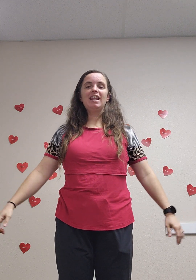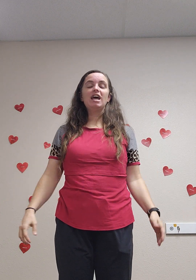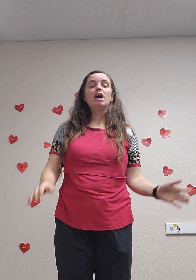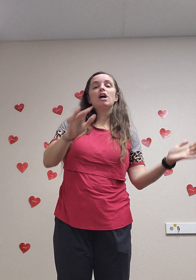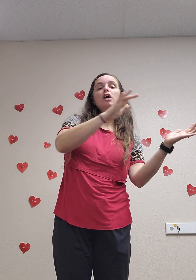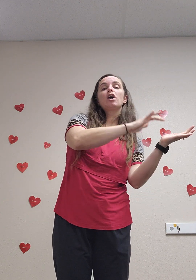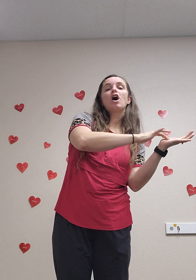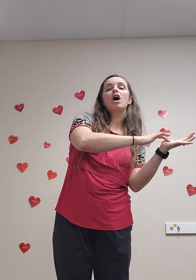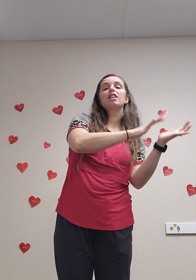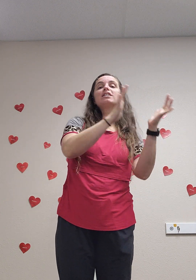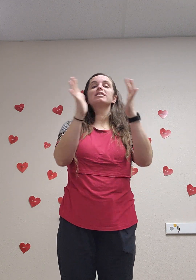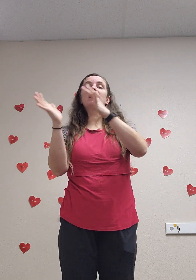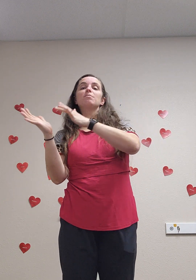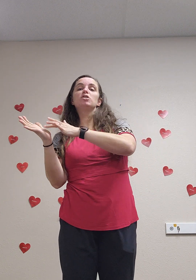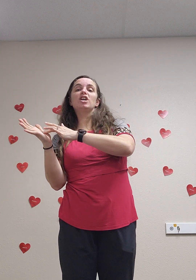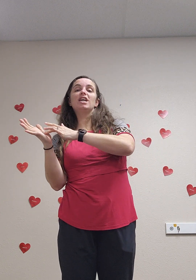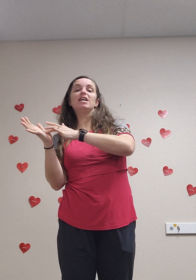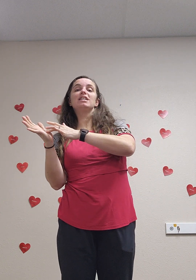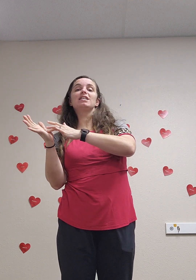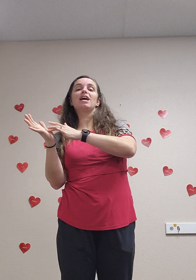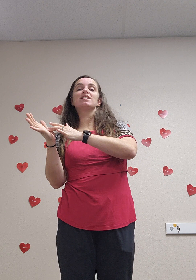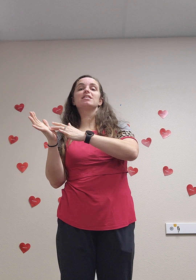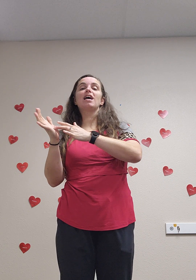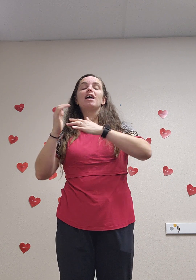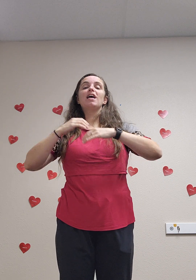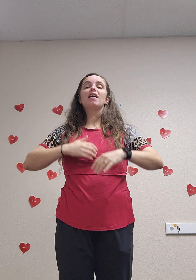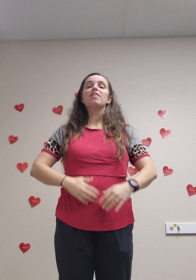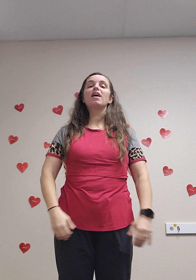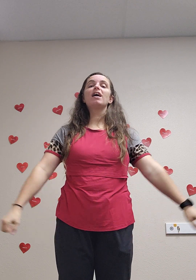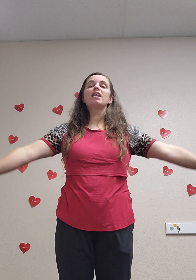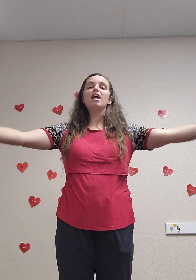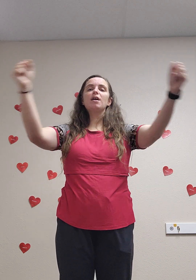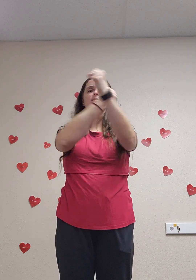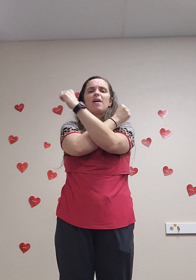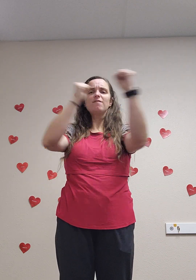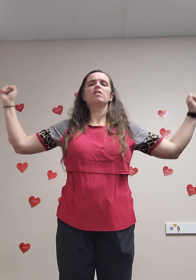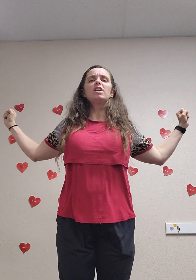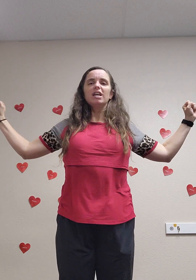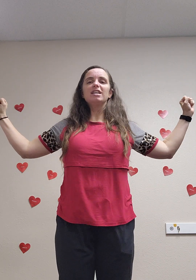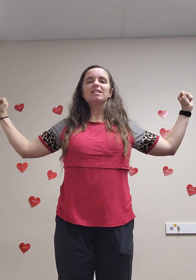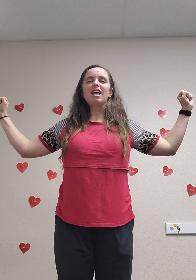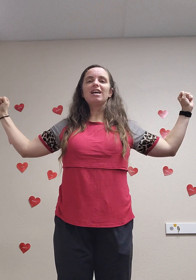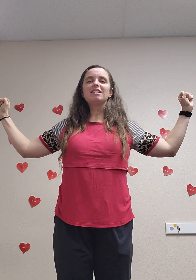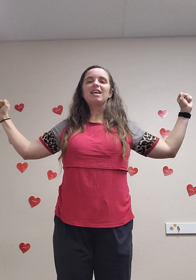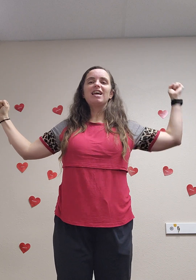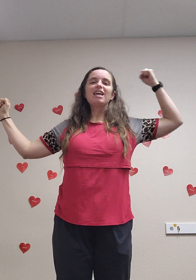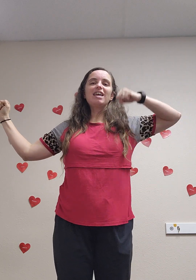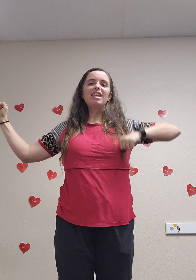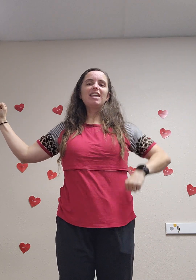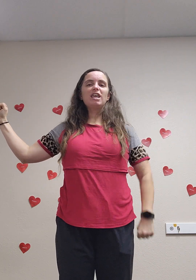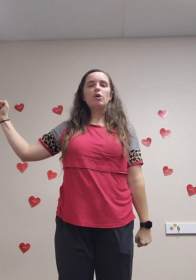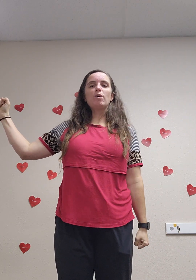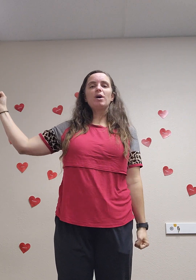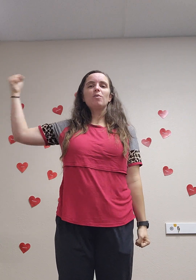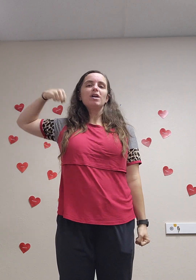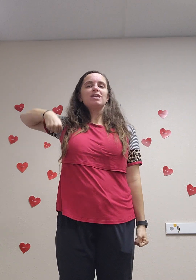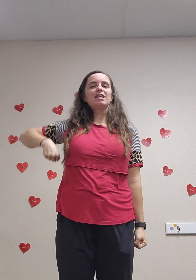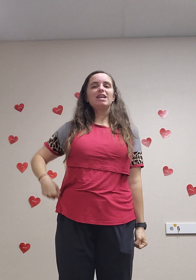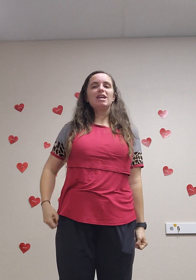Call His name Jesus, the name that frees us He will redeem